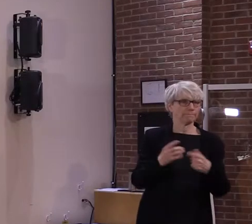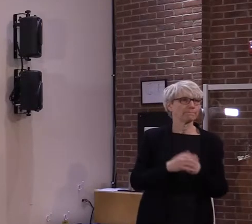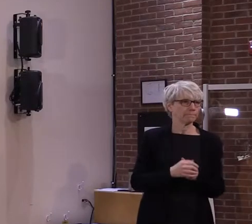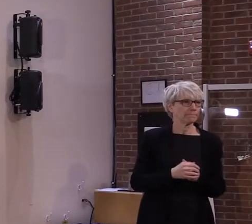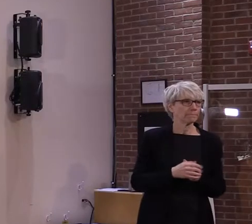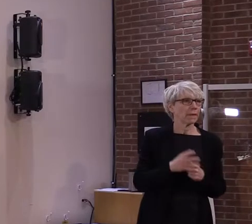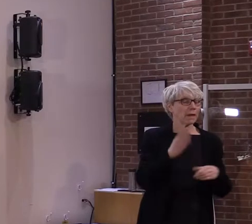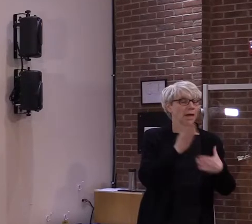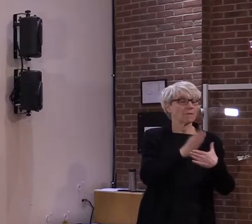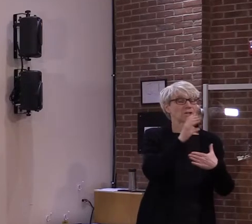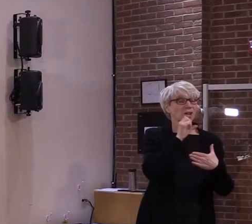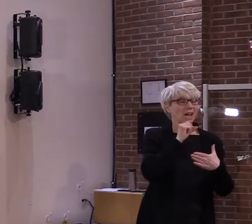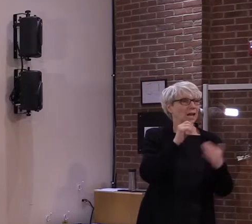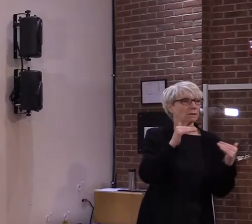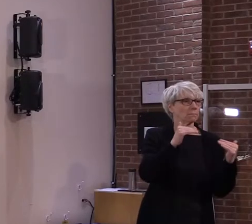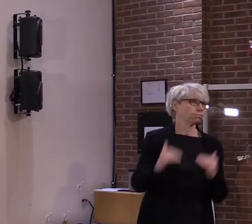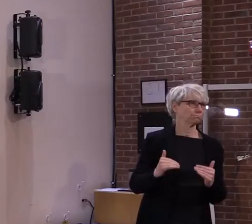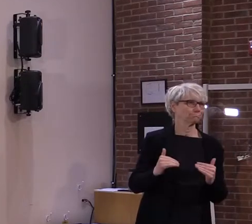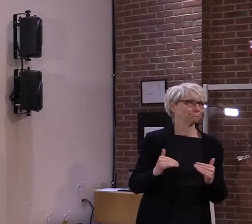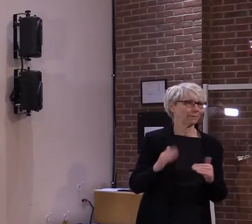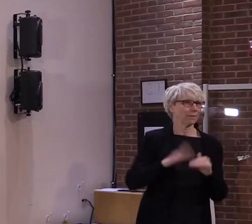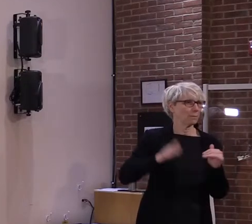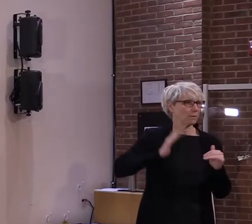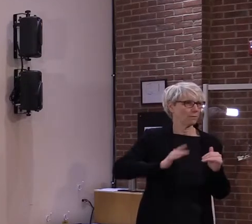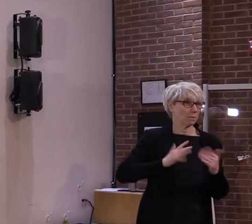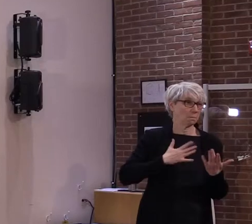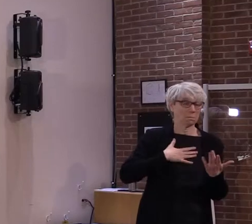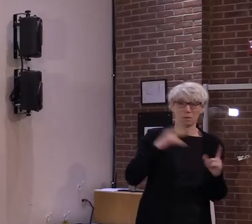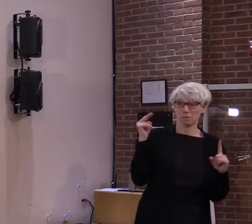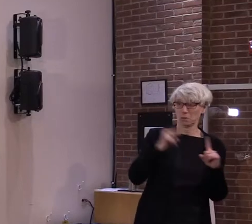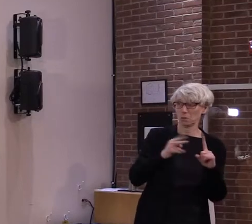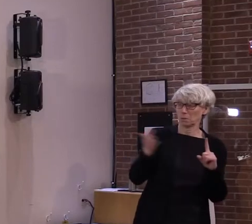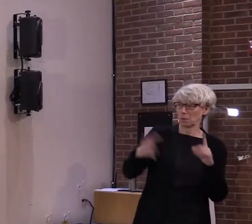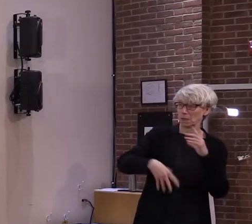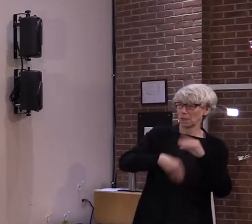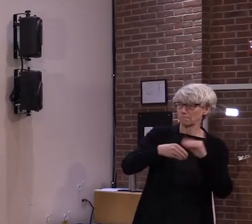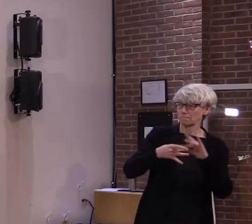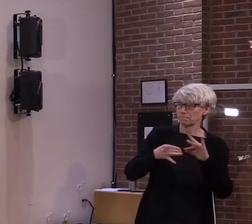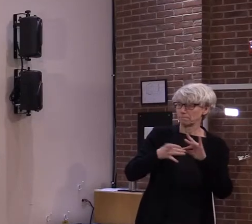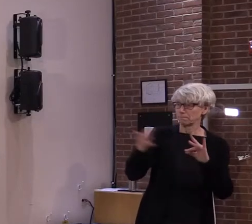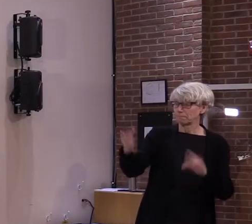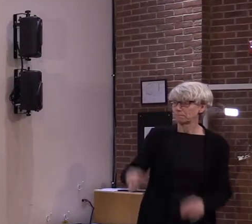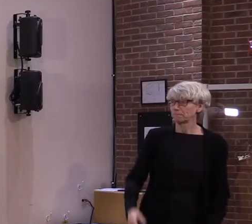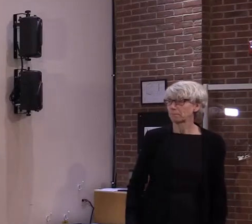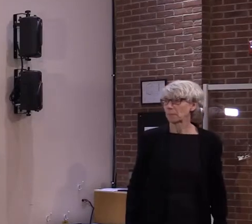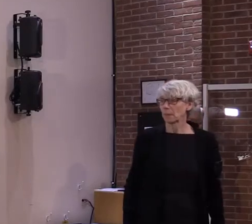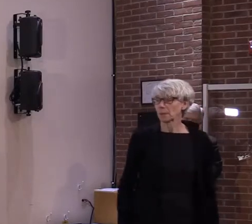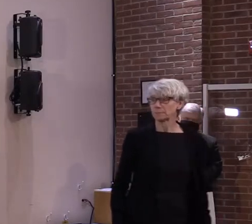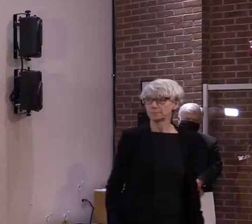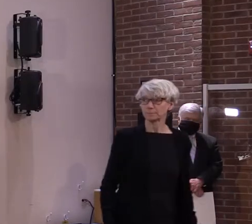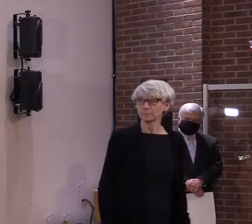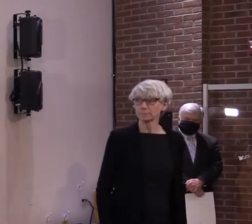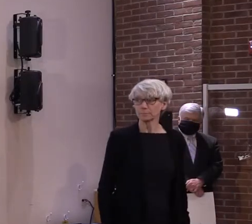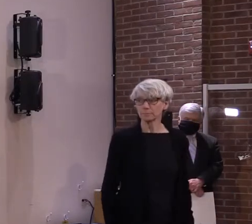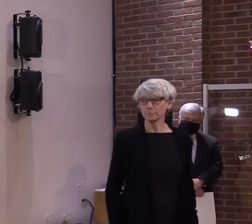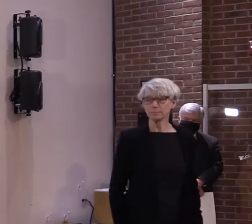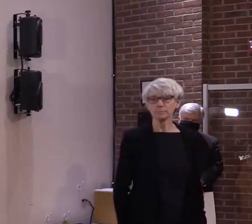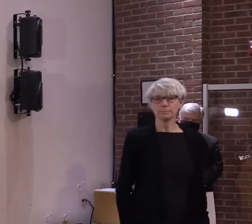age. So that's my take on it, and Commissioner Pichek can also give an answer.